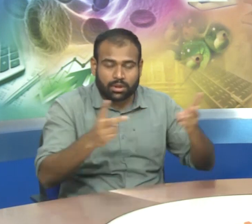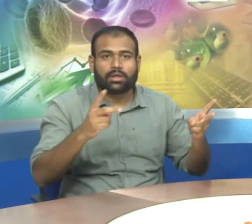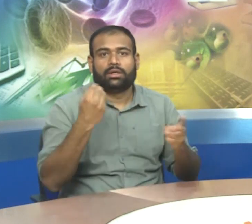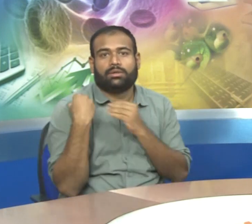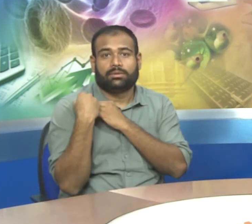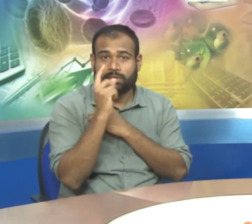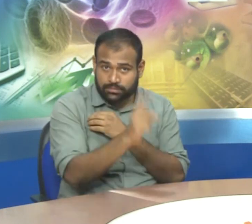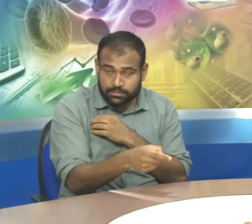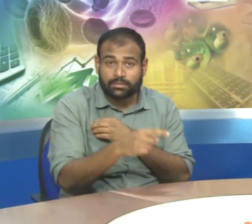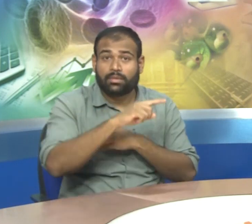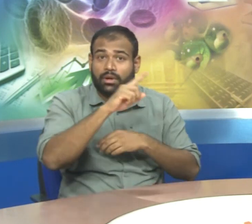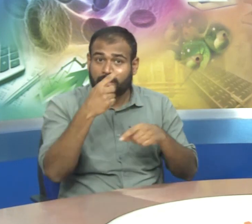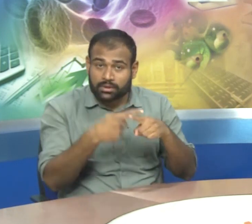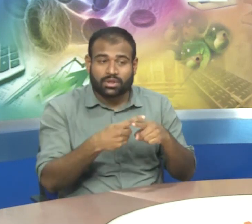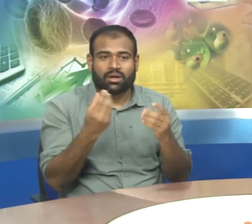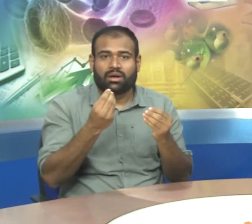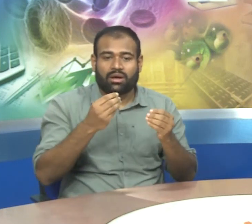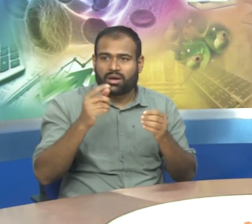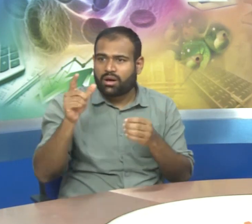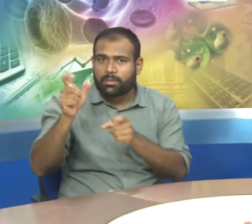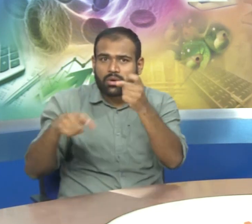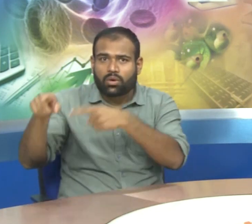reprographic service, document delivery service,